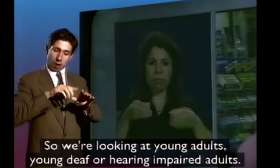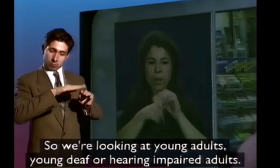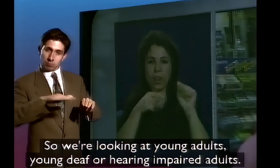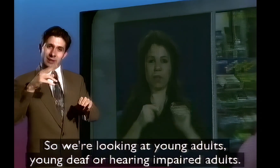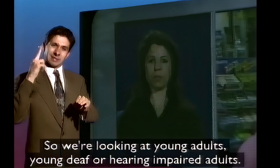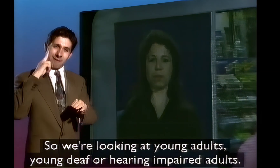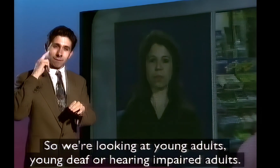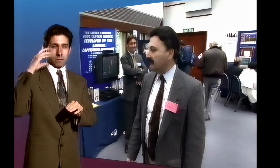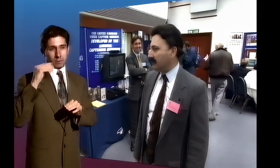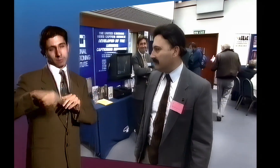adults.